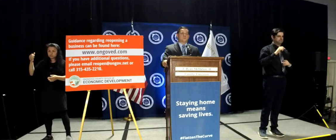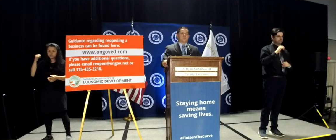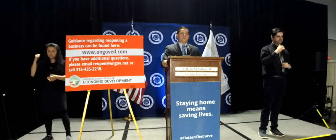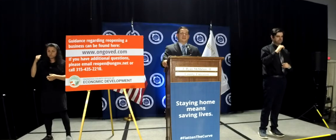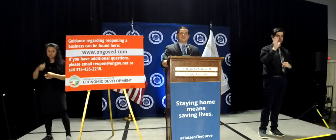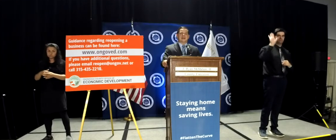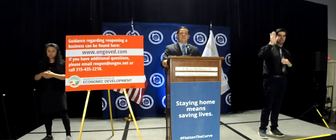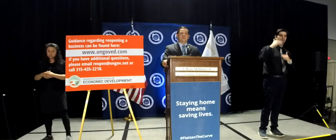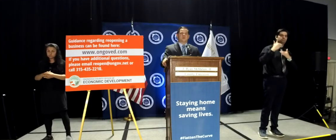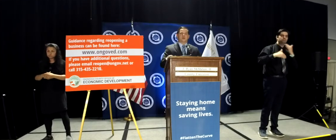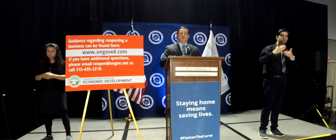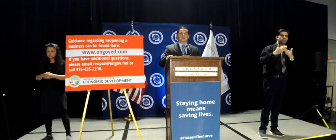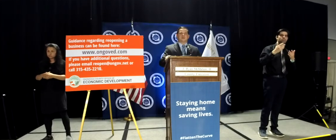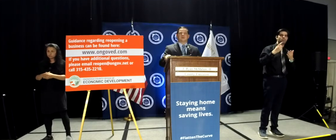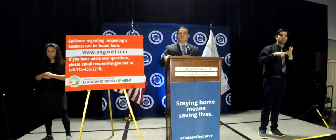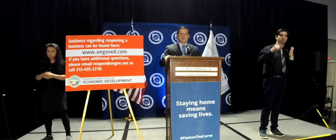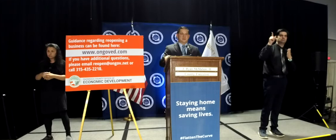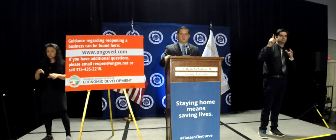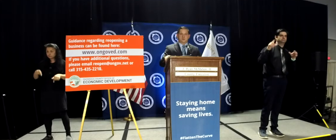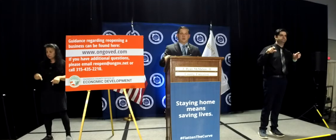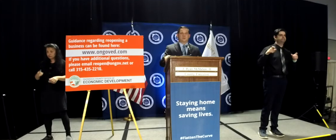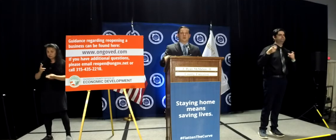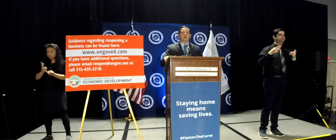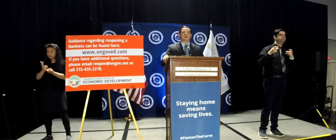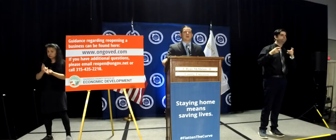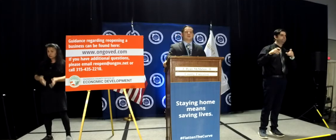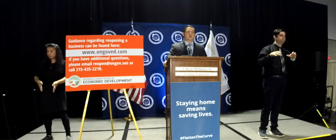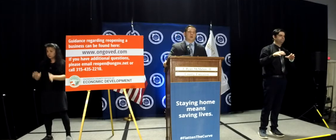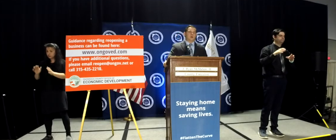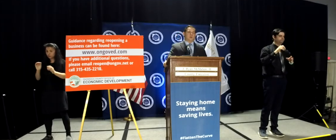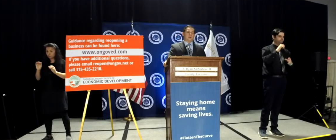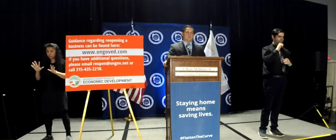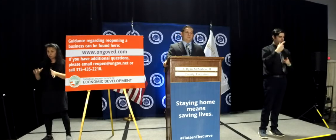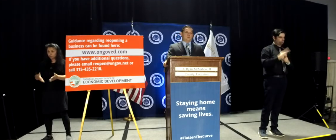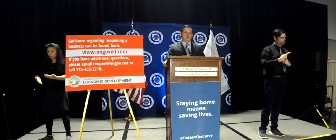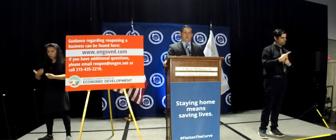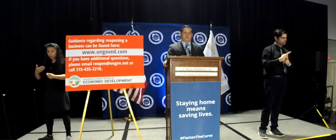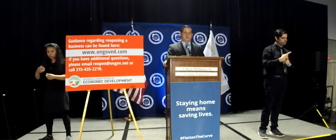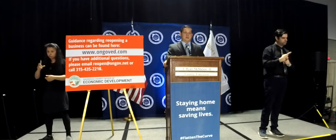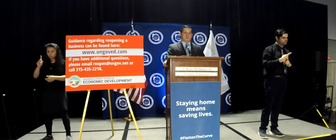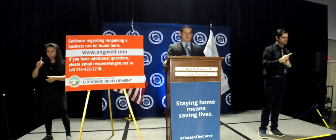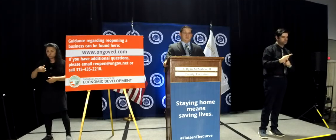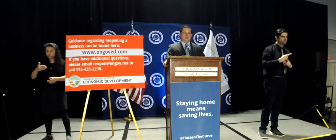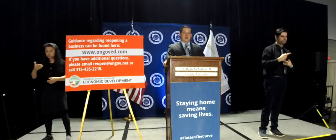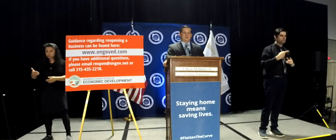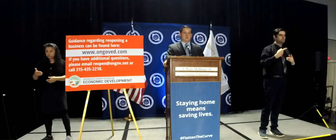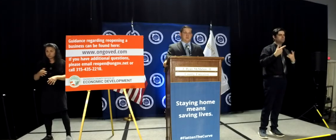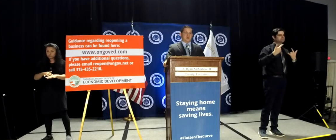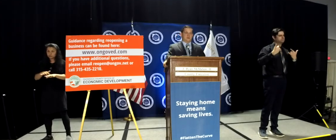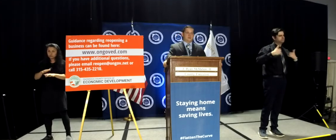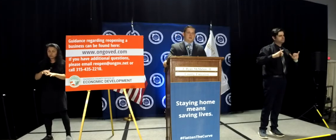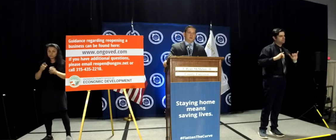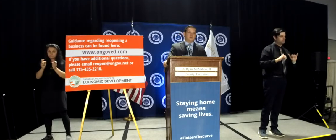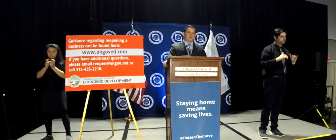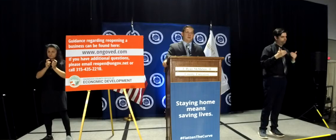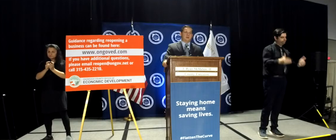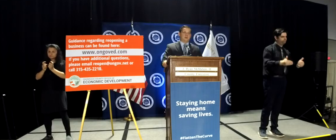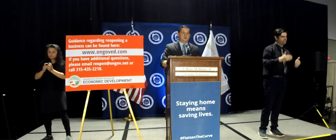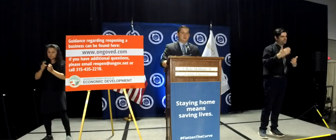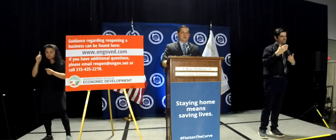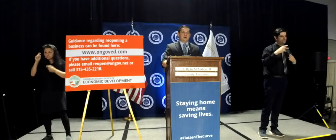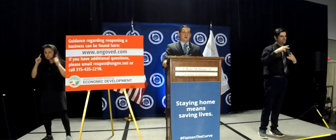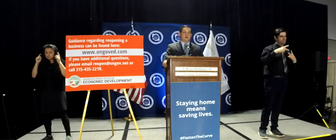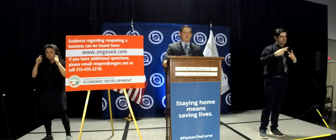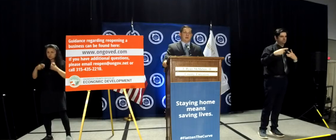but that did not mean we couldn't still get to the same result. And so Tony Pacenti is an excellent county executive,